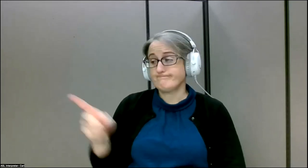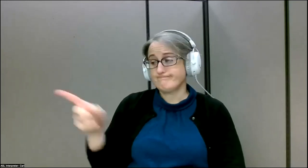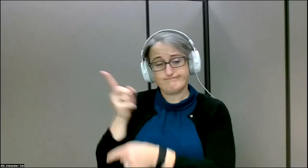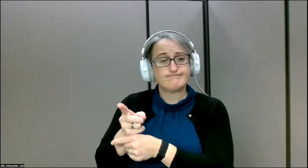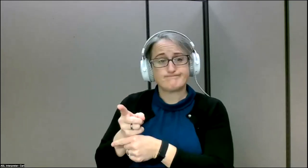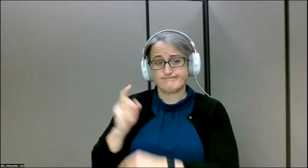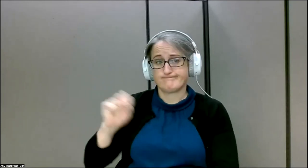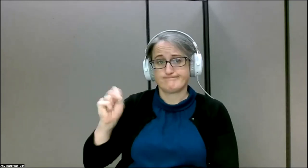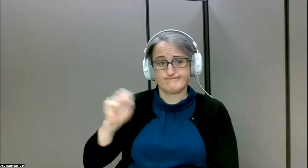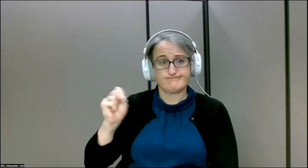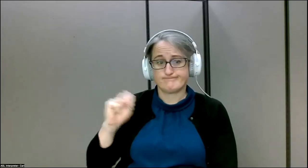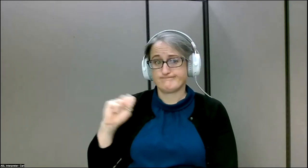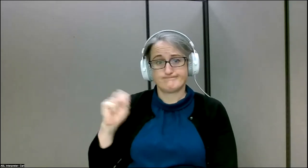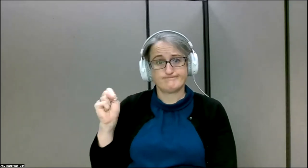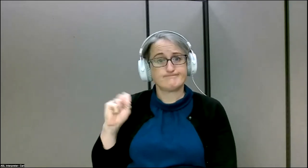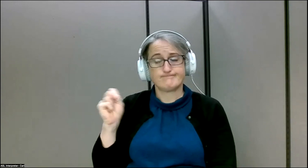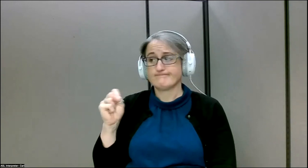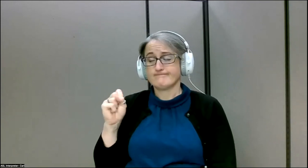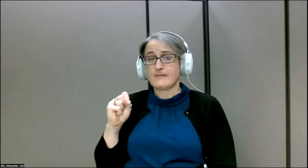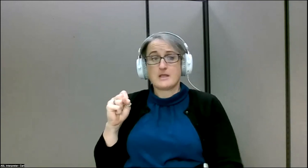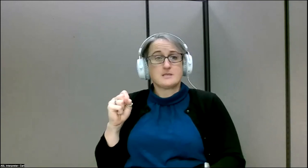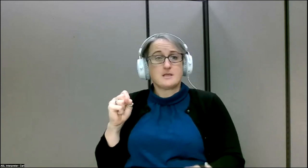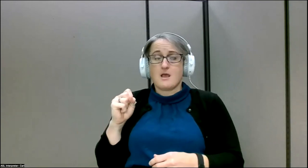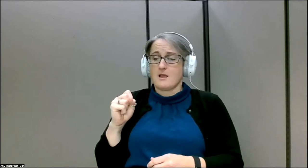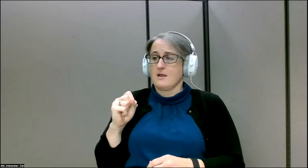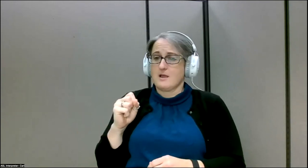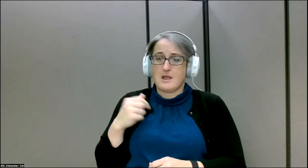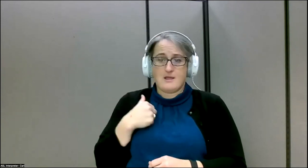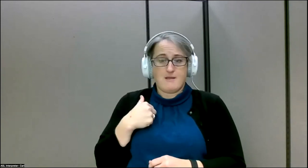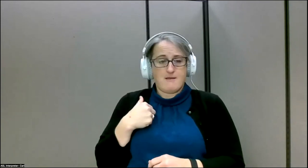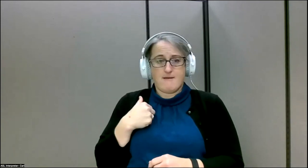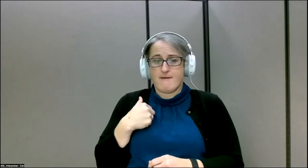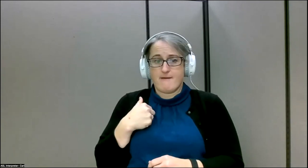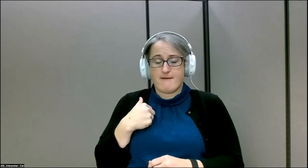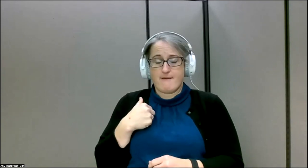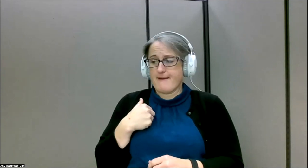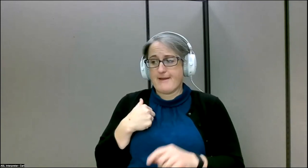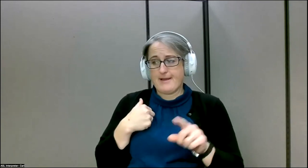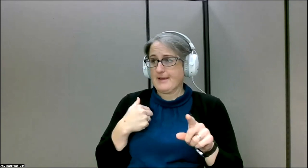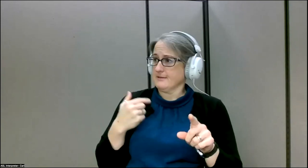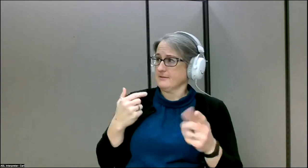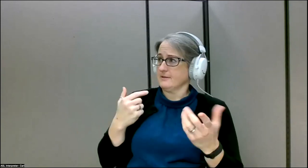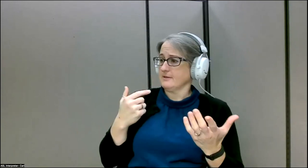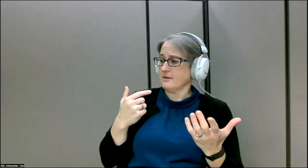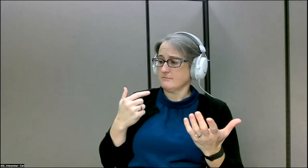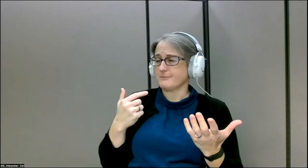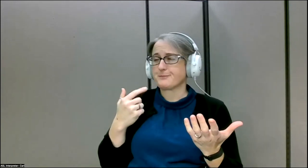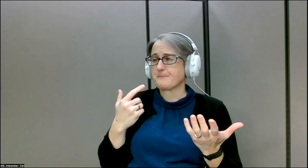Absolutely. I think this is something I always ask, right? Like when I went to explore like a